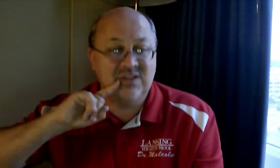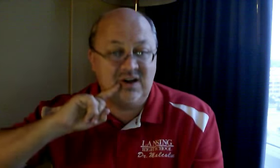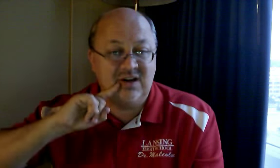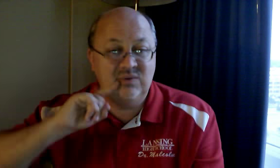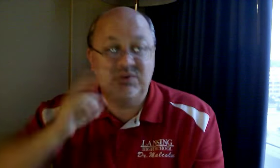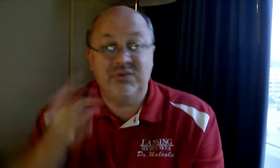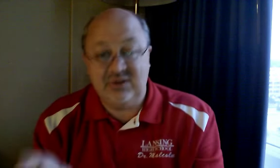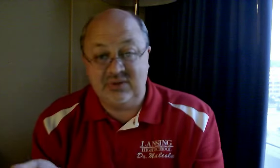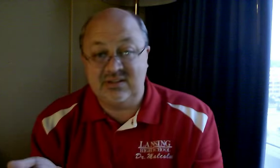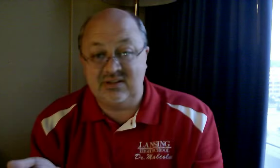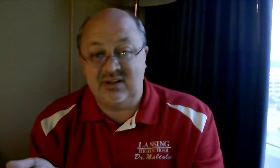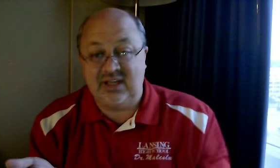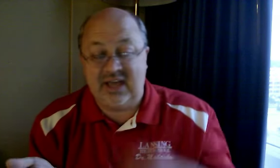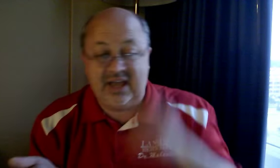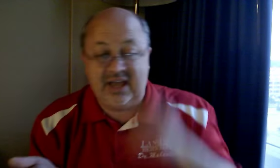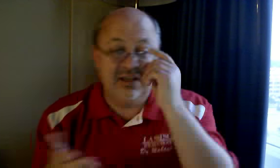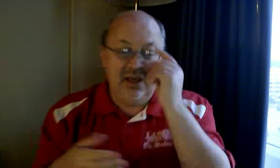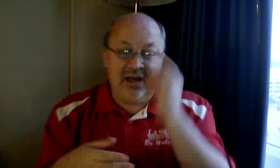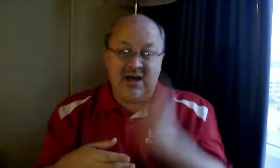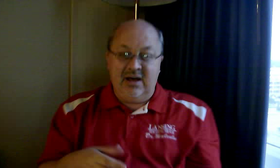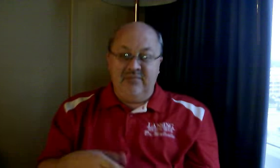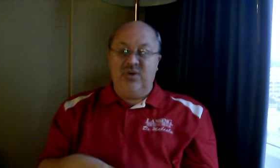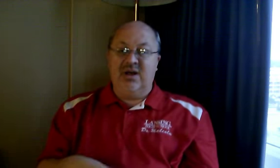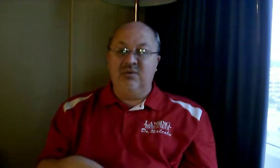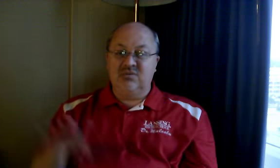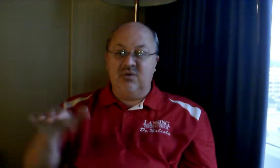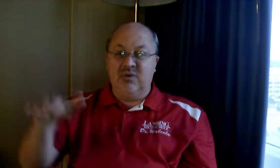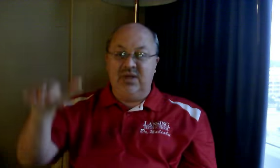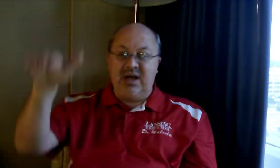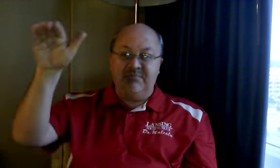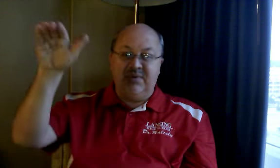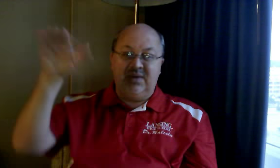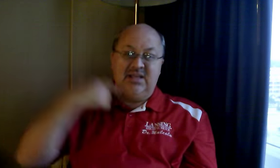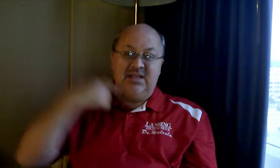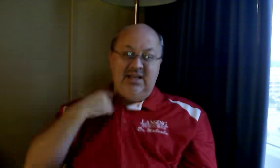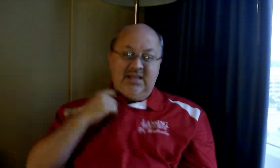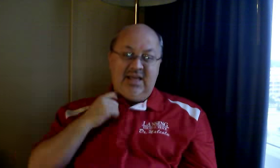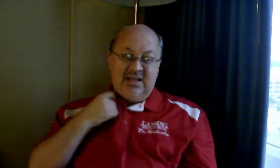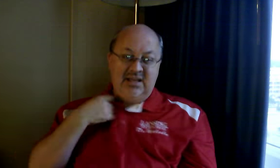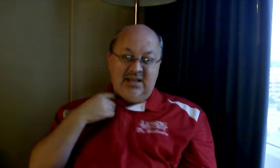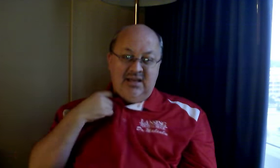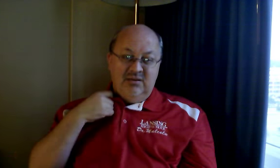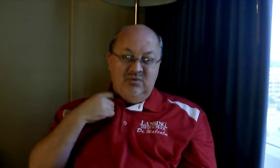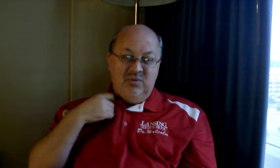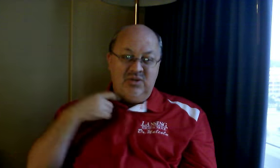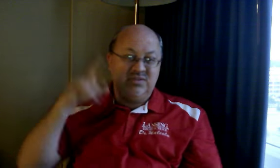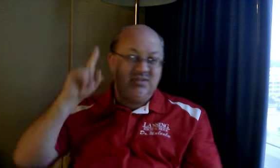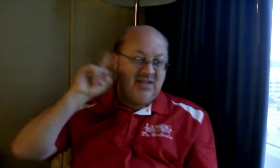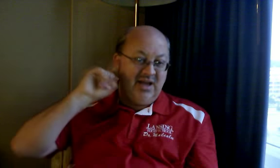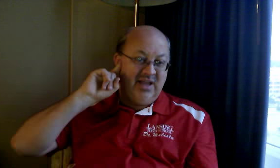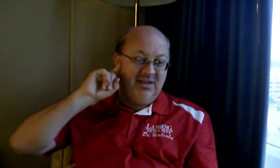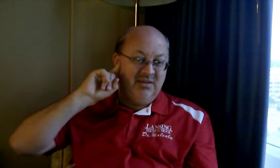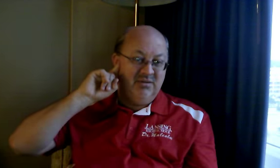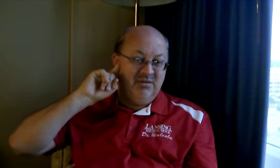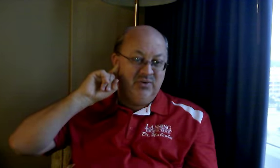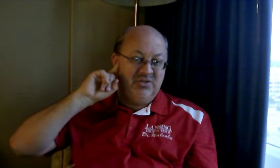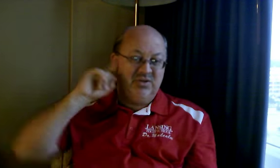talk, which we know that's not the case. When I was growing up in Canada, we used to sign, point to your